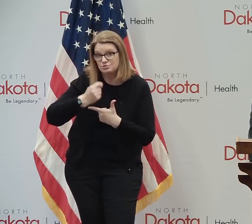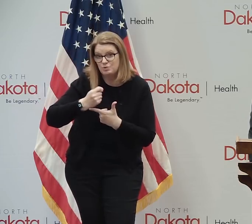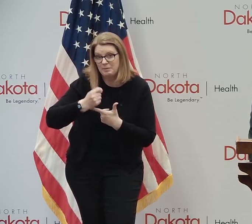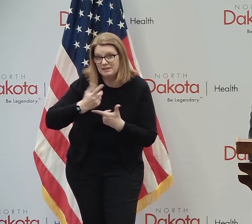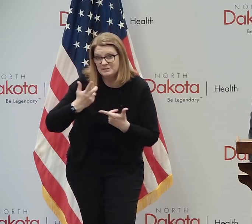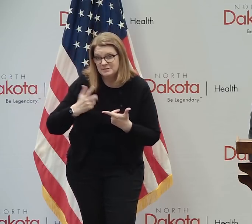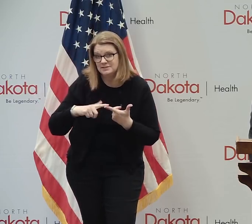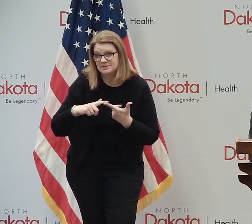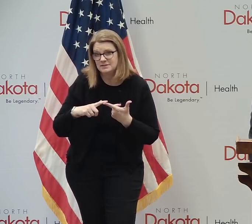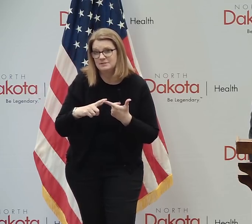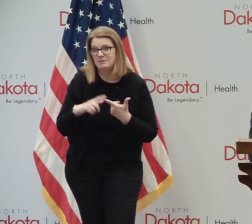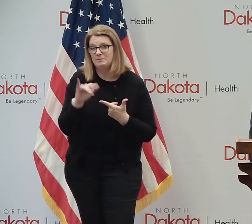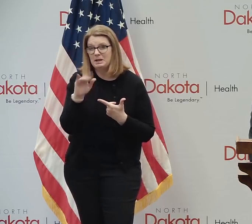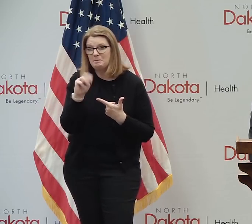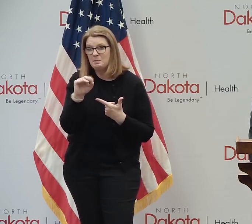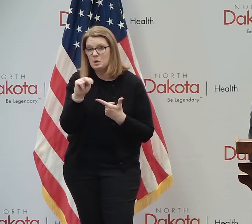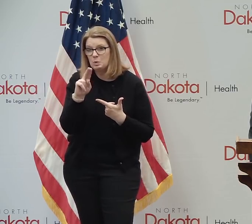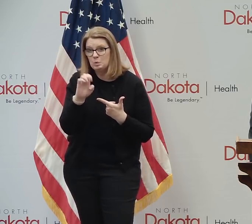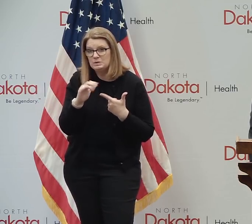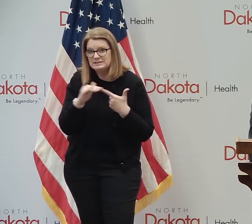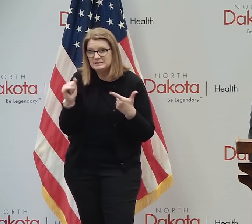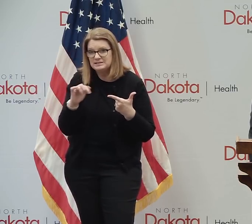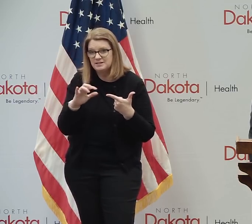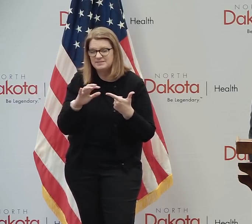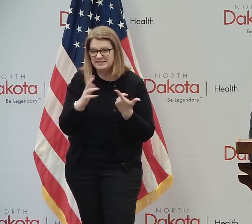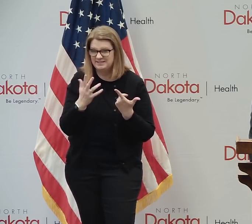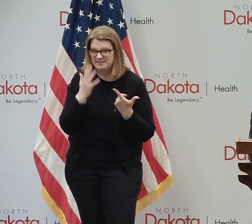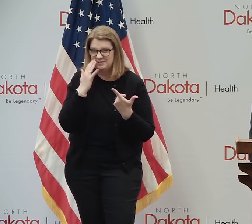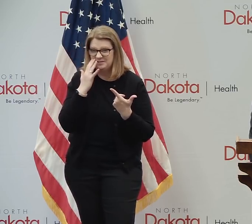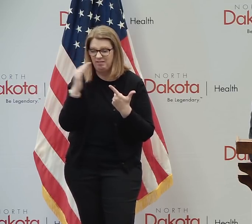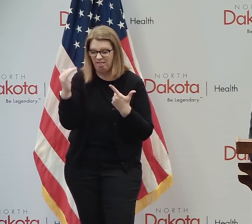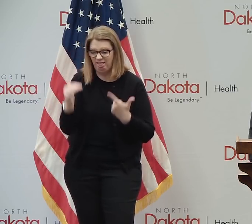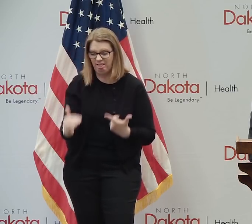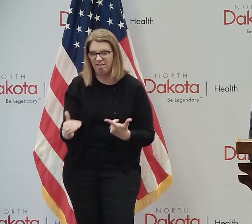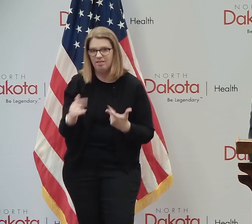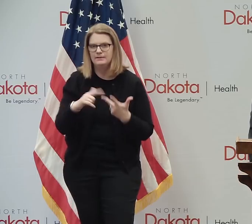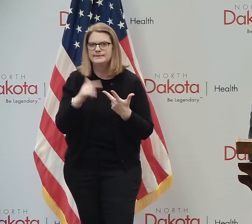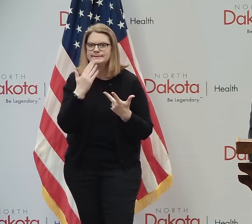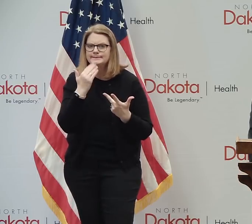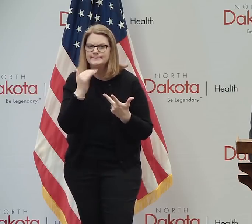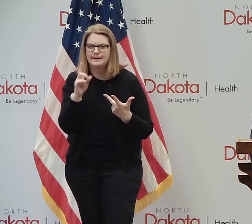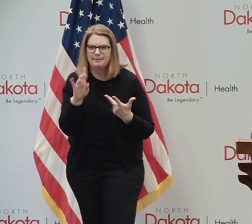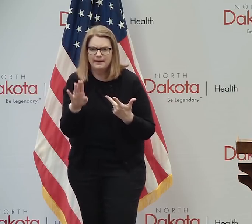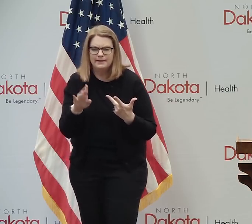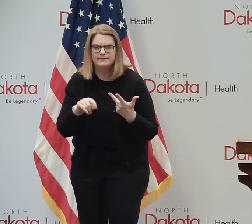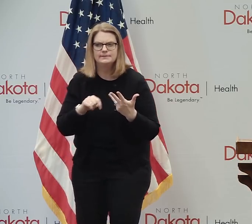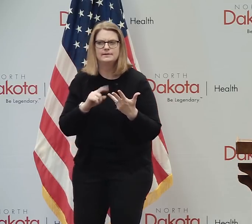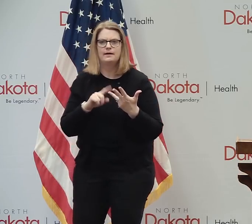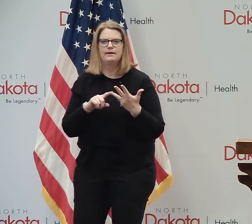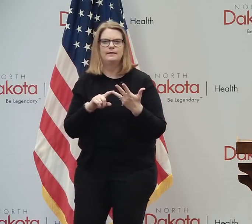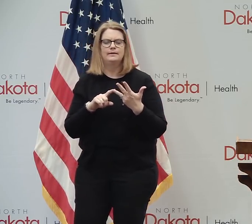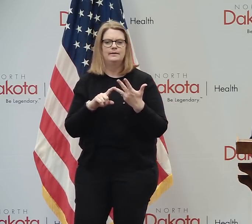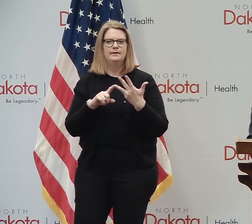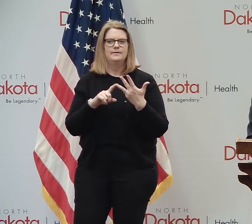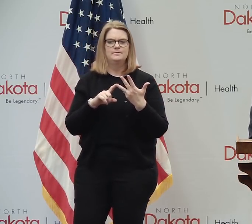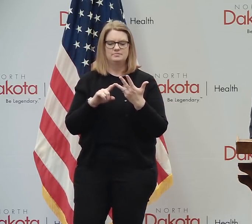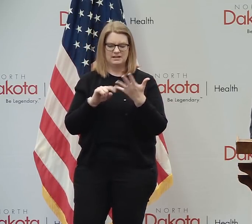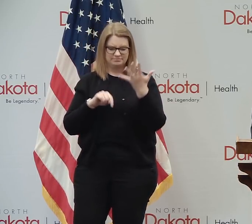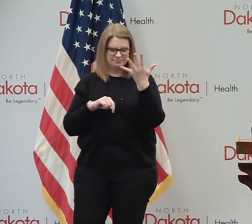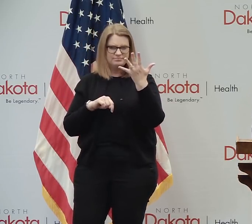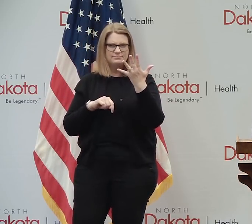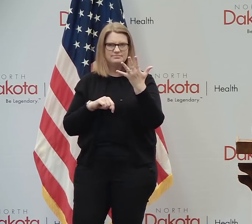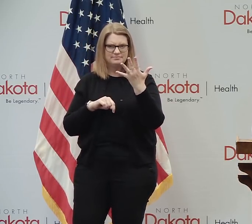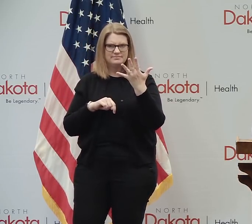have compromised immune systems, whether it is people with diabetes, and we have a lot of that in our state. All of